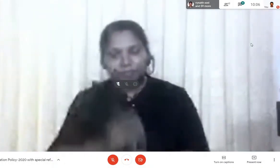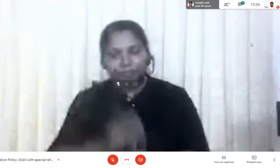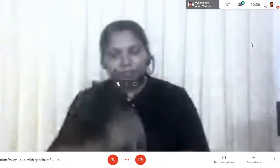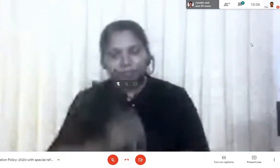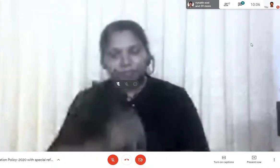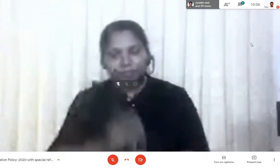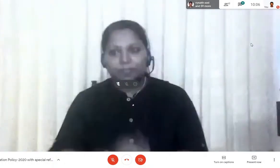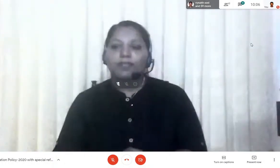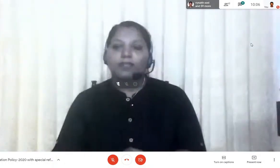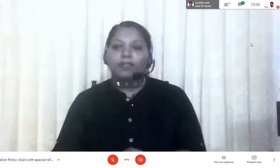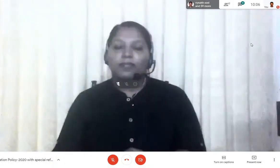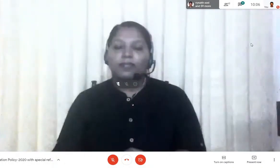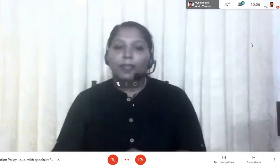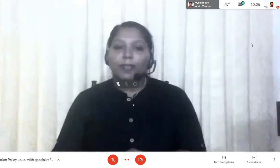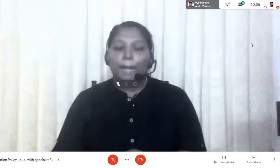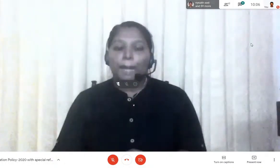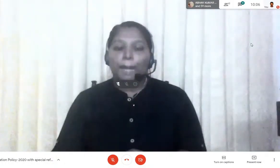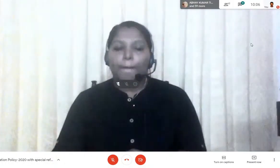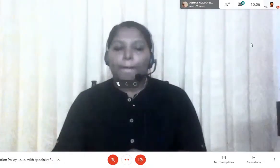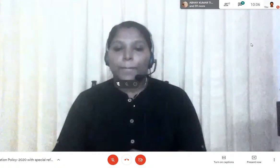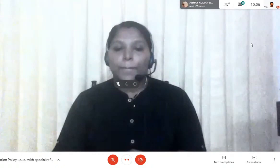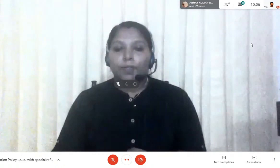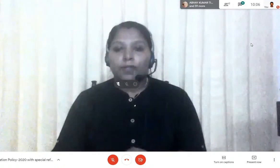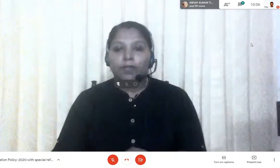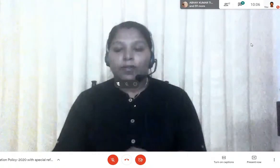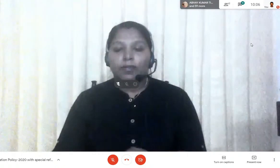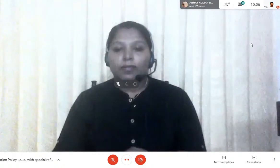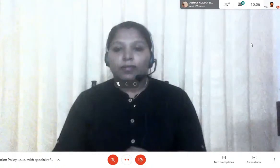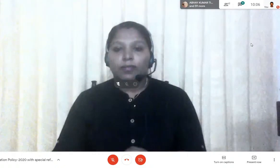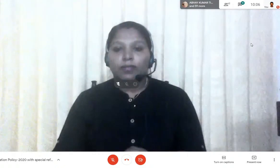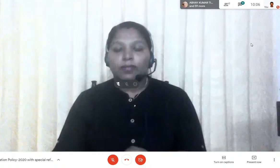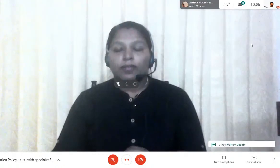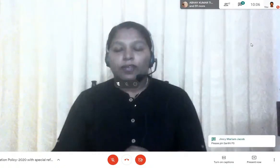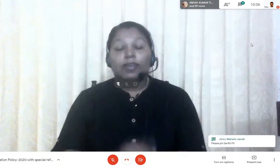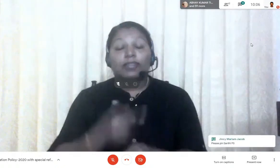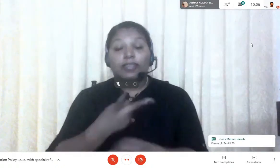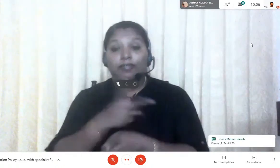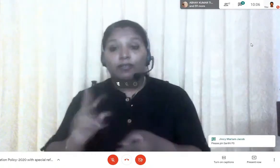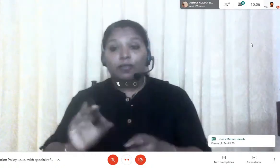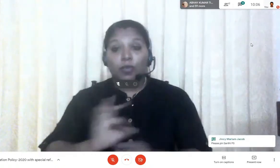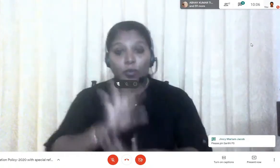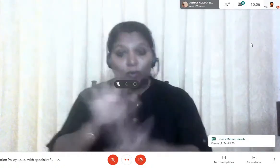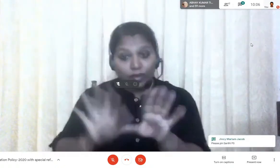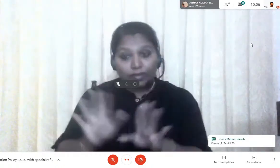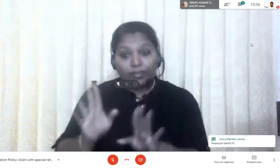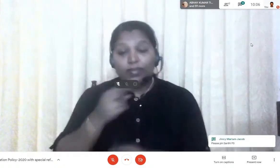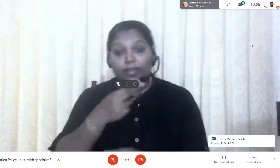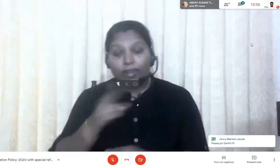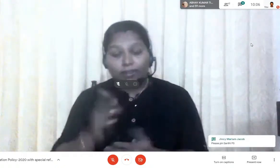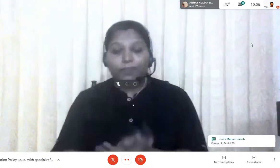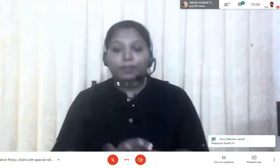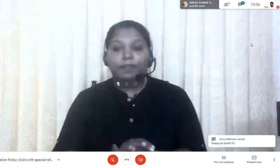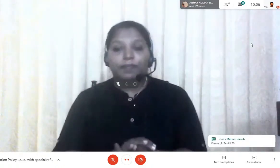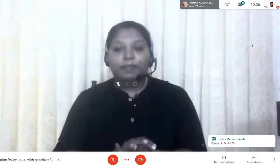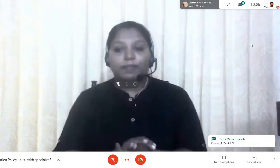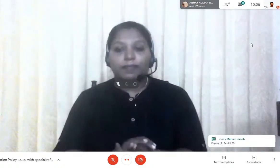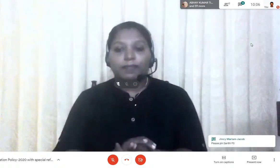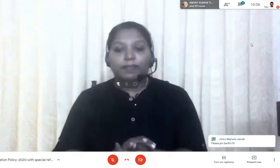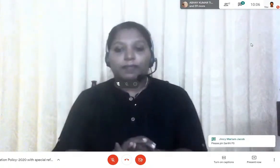He is also the member founder of esteemed organizations like Indian Sign Language Teachers Association